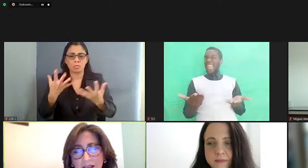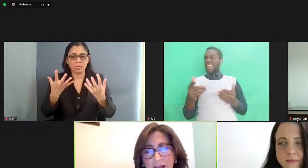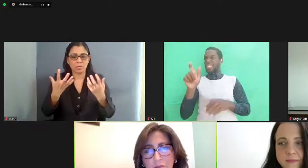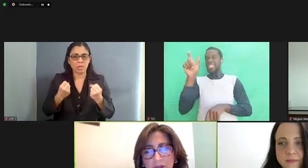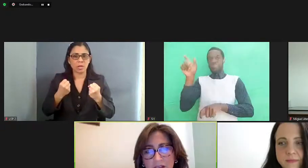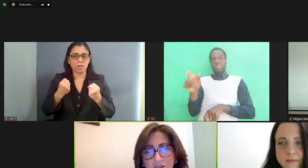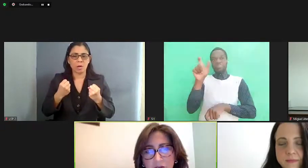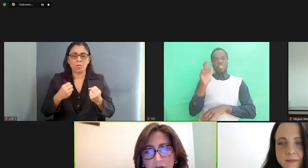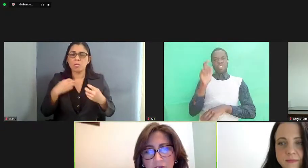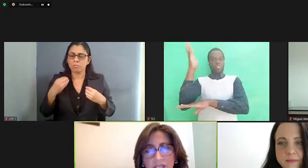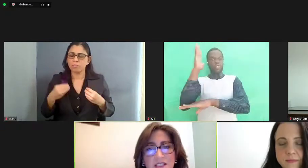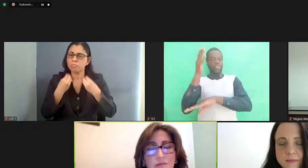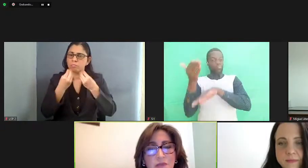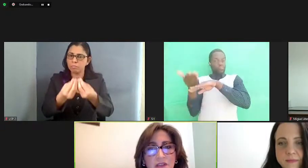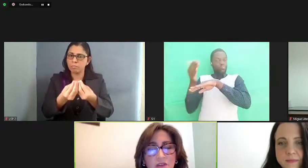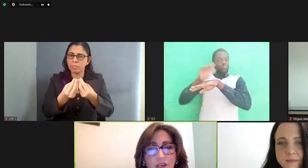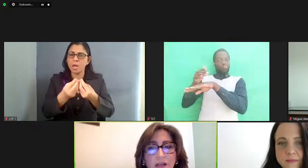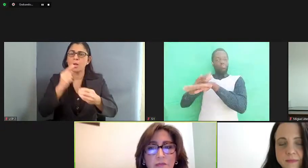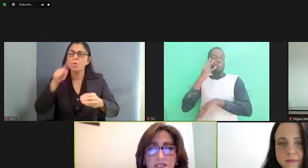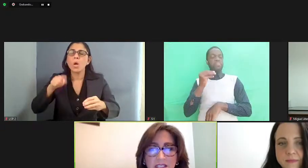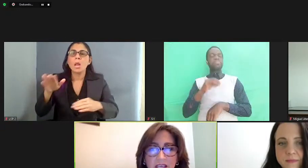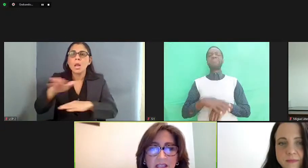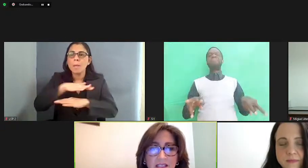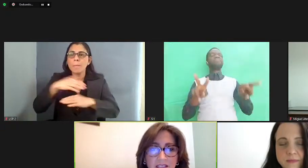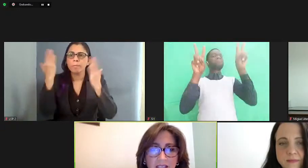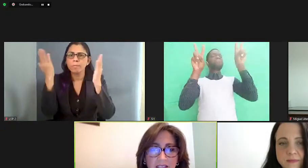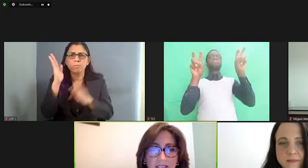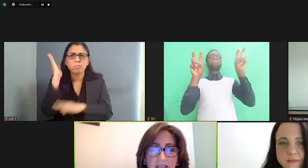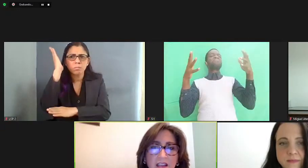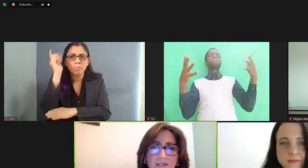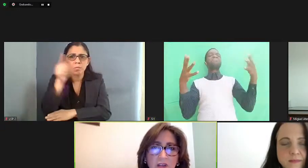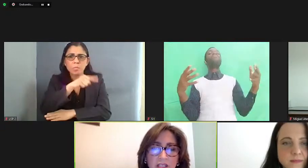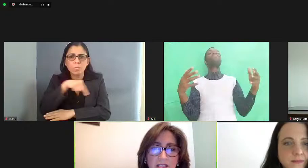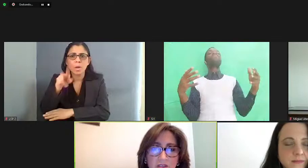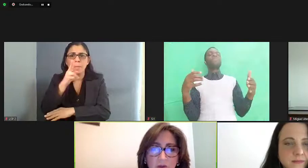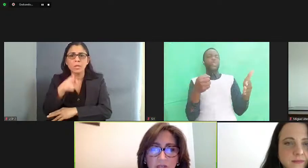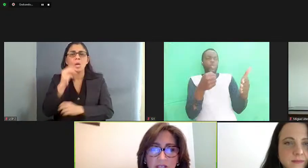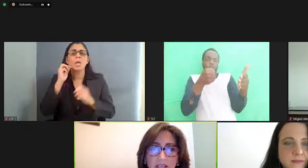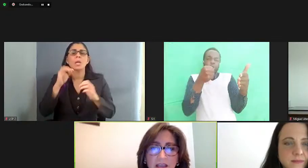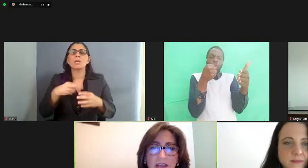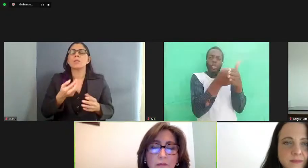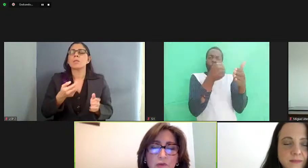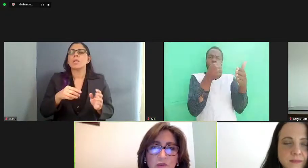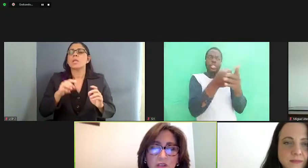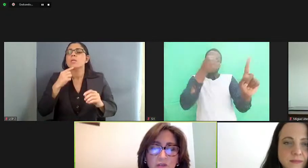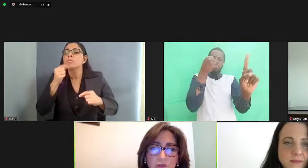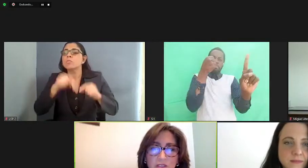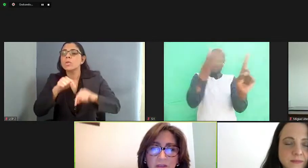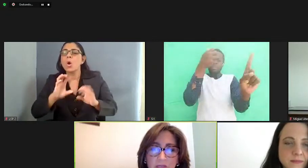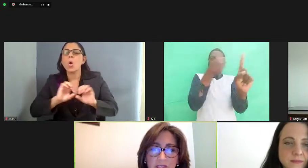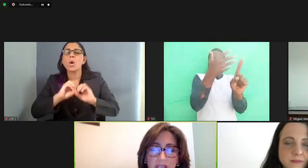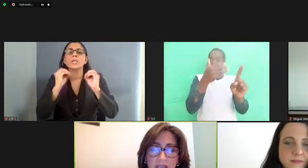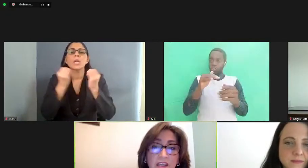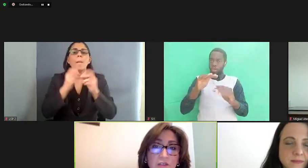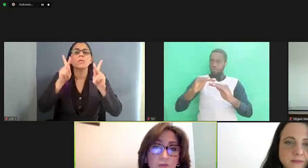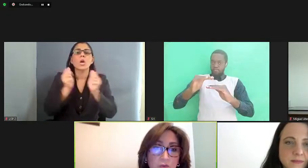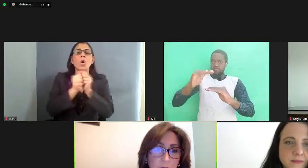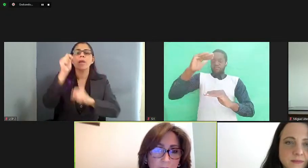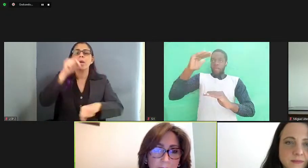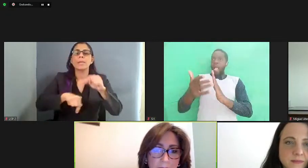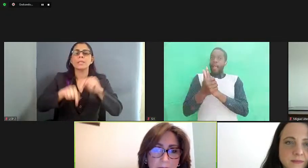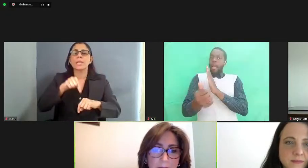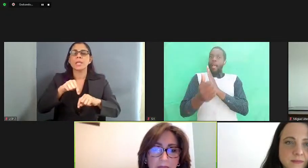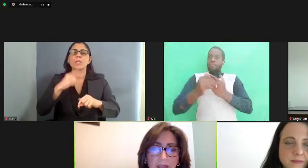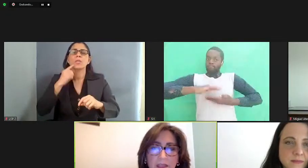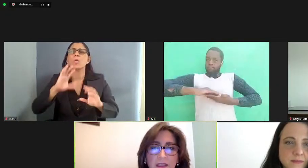i want to welcome the panel on strengthening of the capacity of incidence of organizations